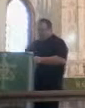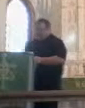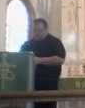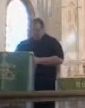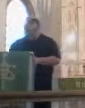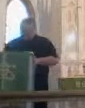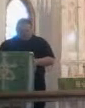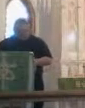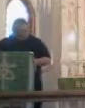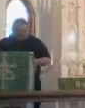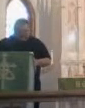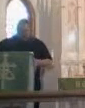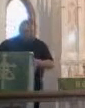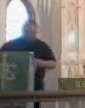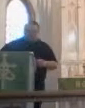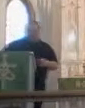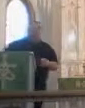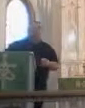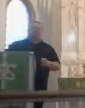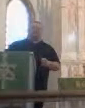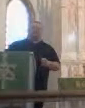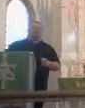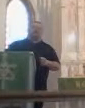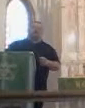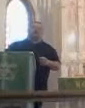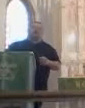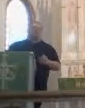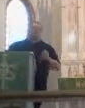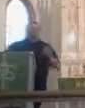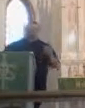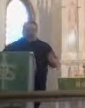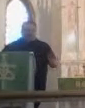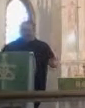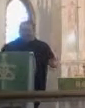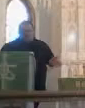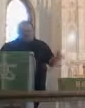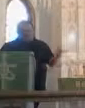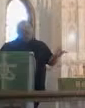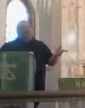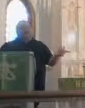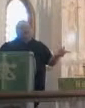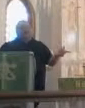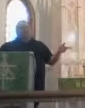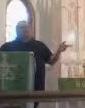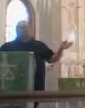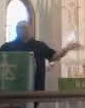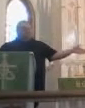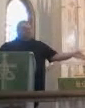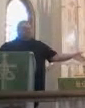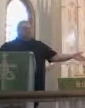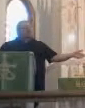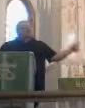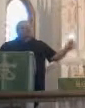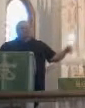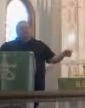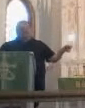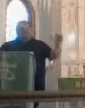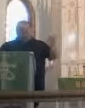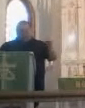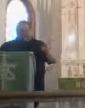So what can we learn from what Elijah experienced? How can we apply what God did for him to us